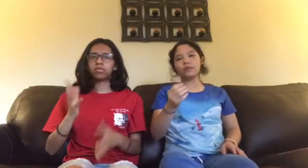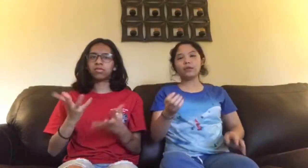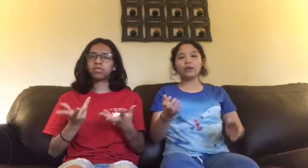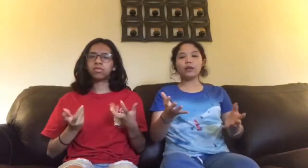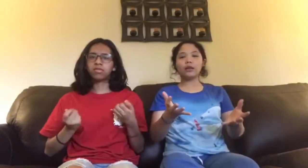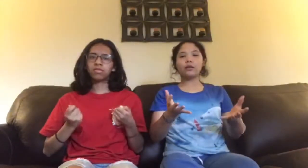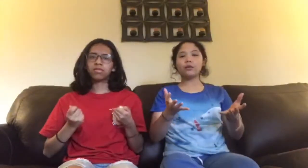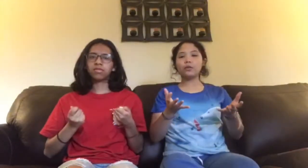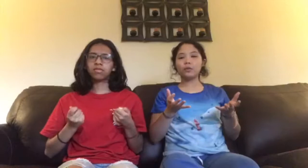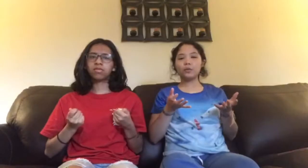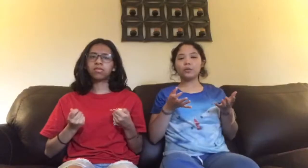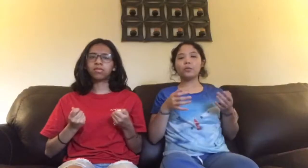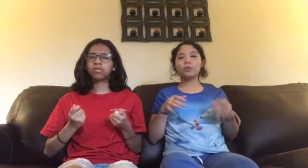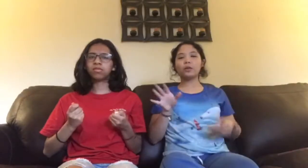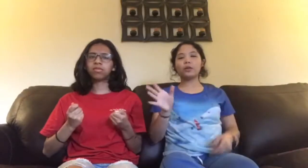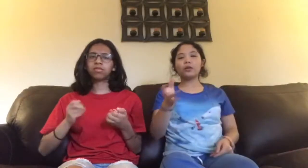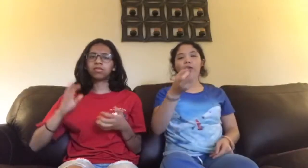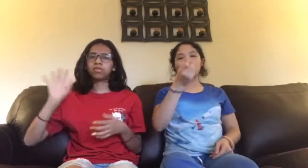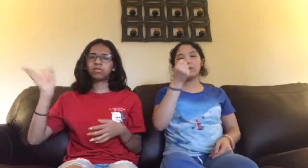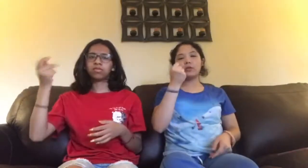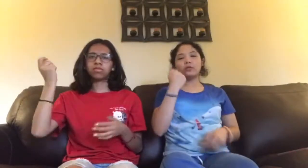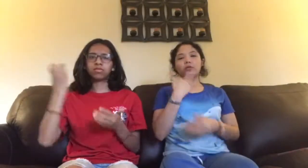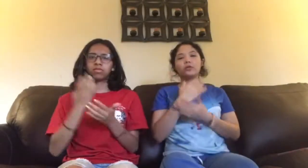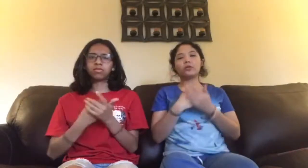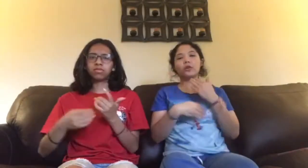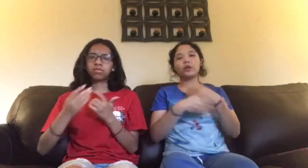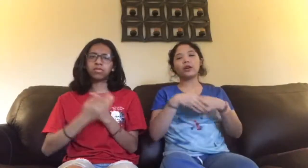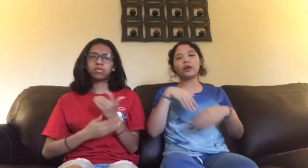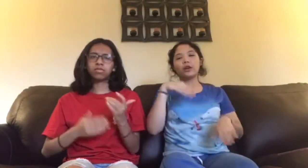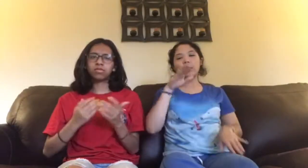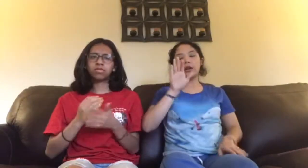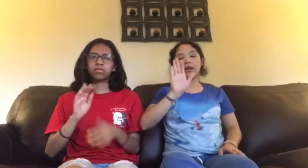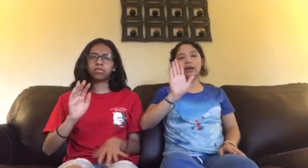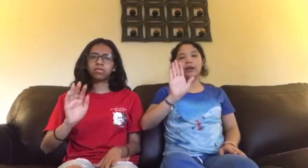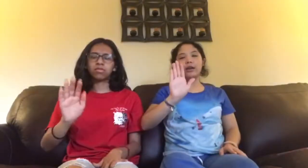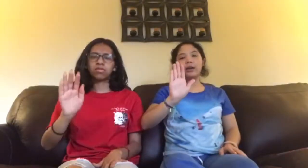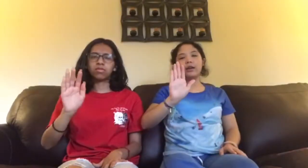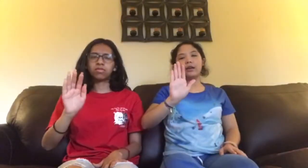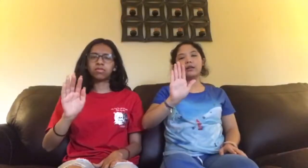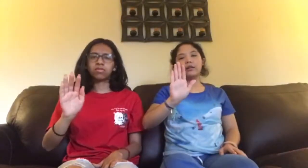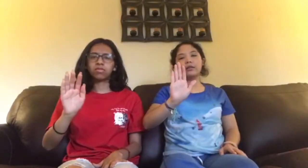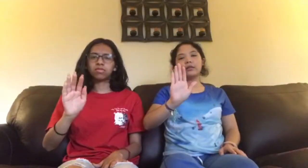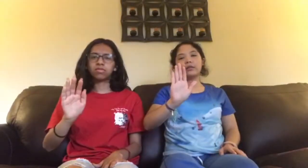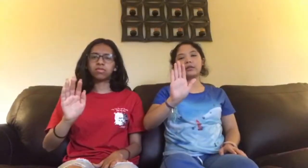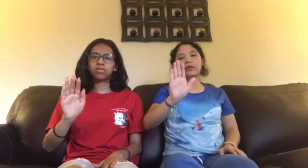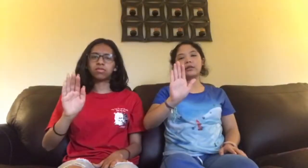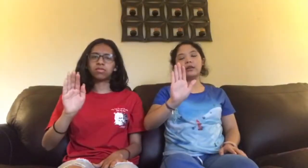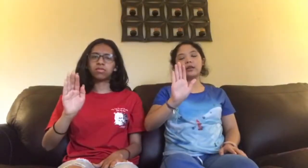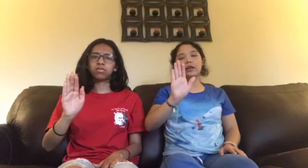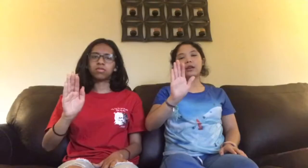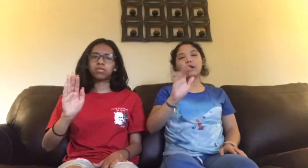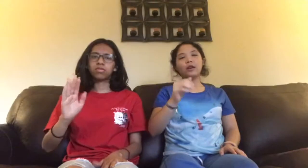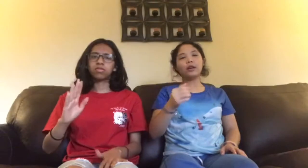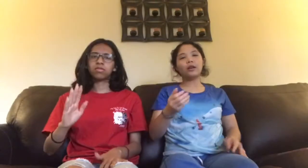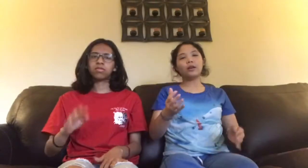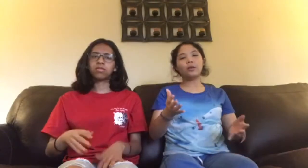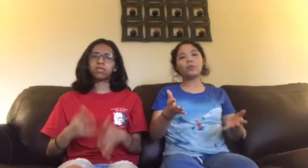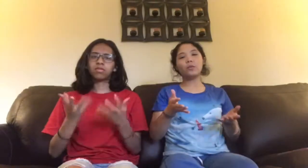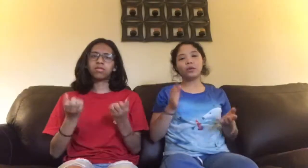I wanna hold your hand I wanna